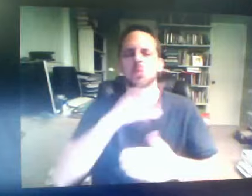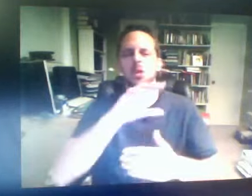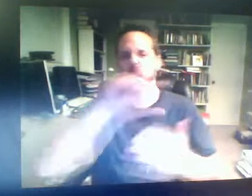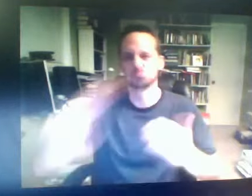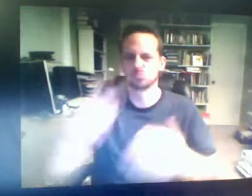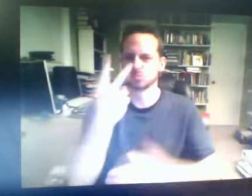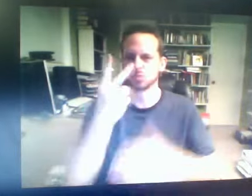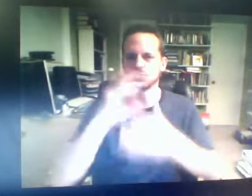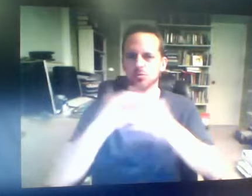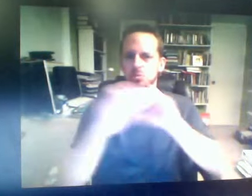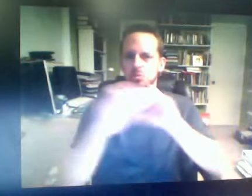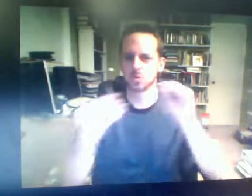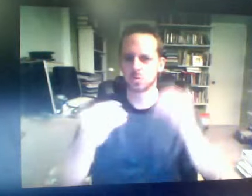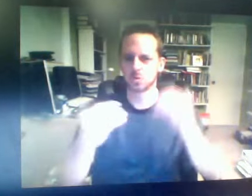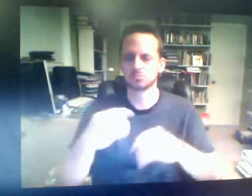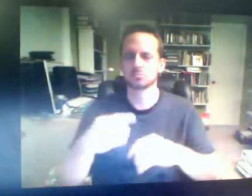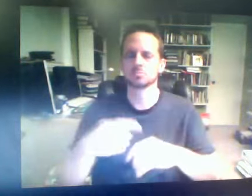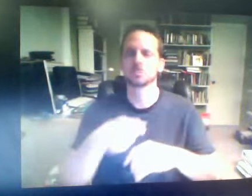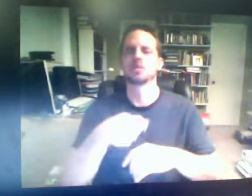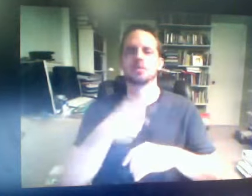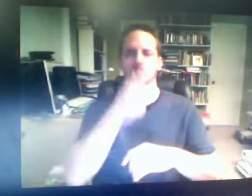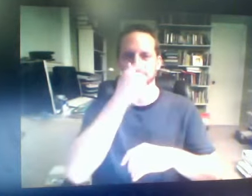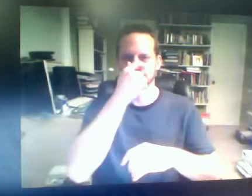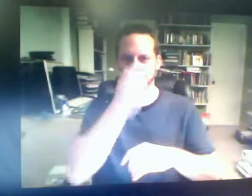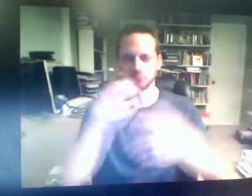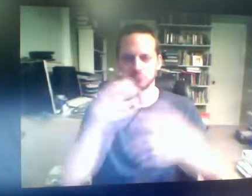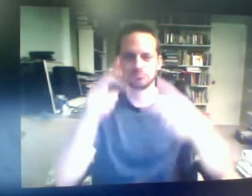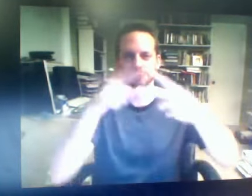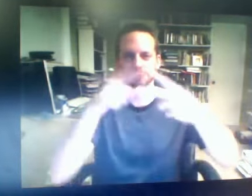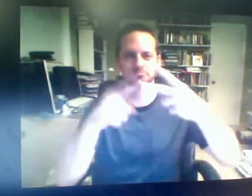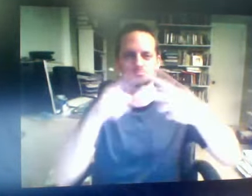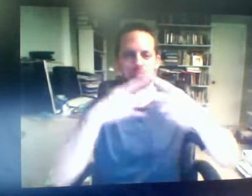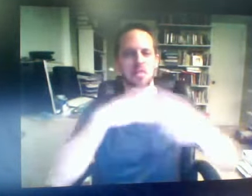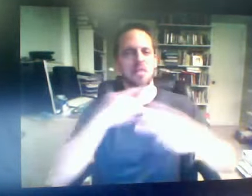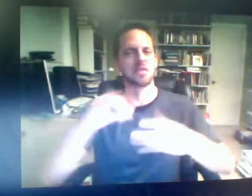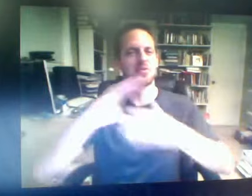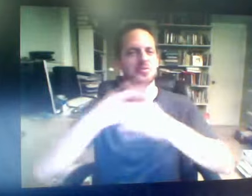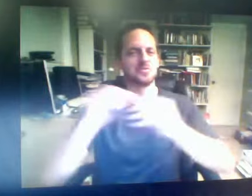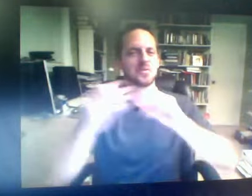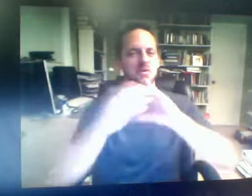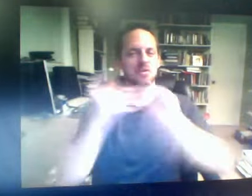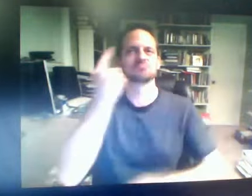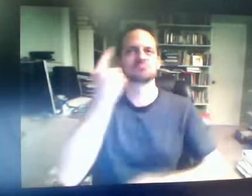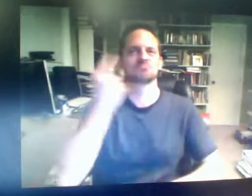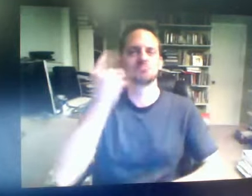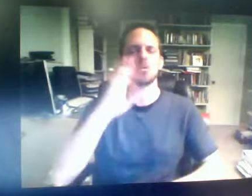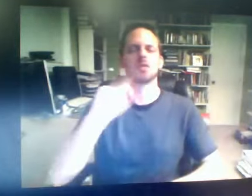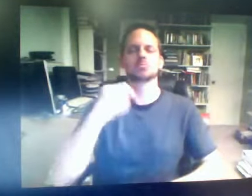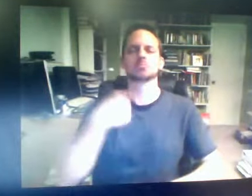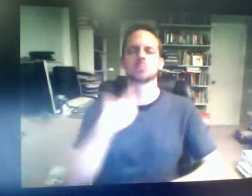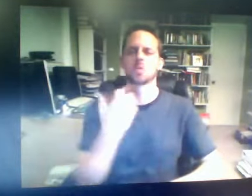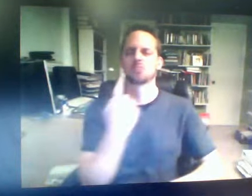questions. And one time I found two stories that were interesting, and I love these stories. I was